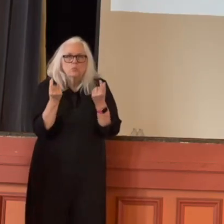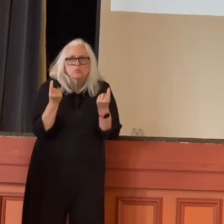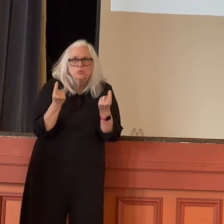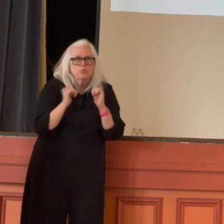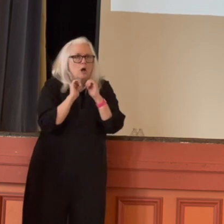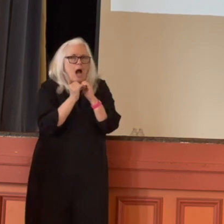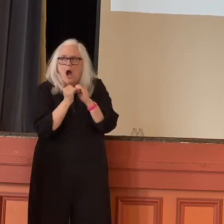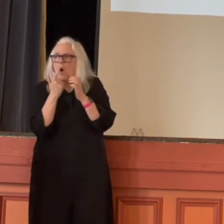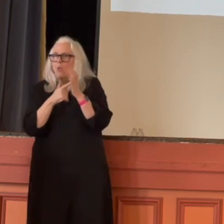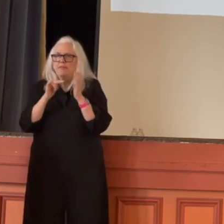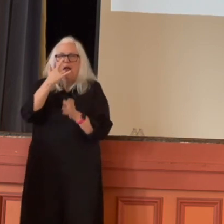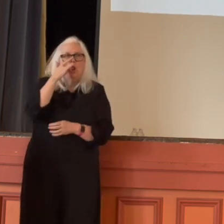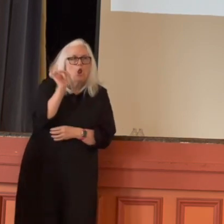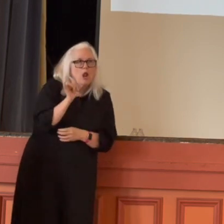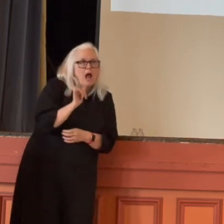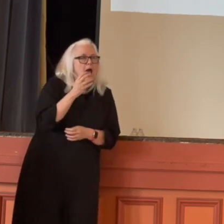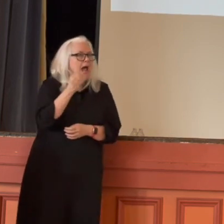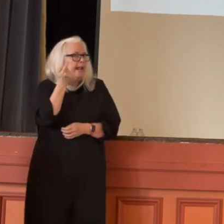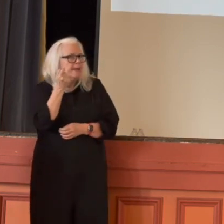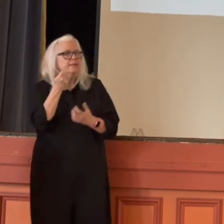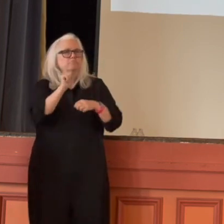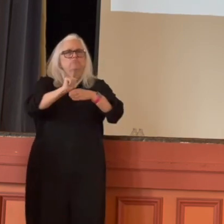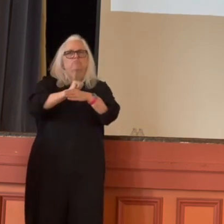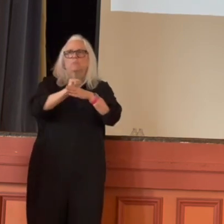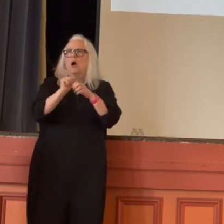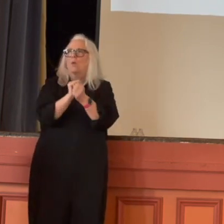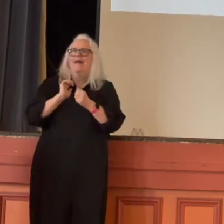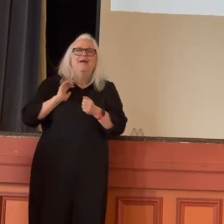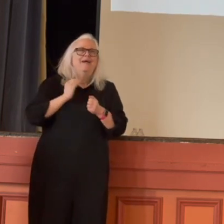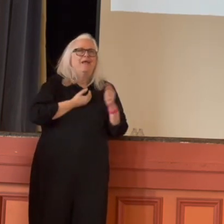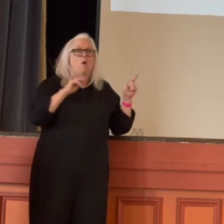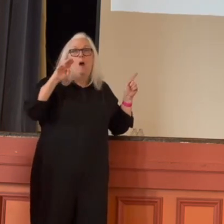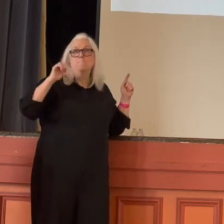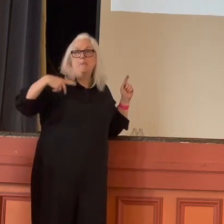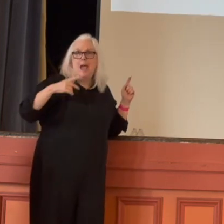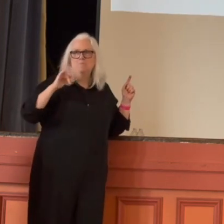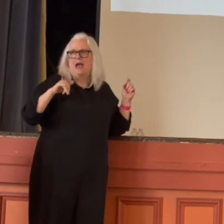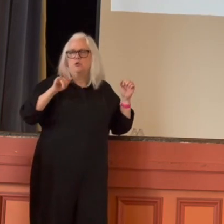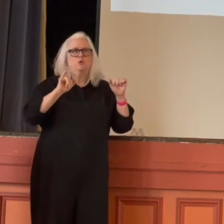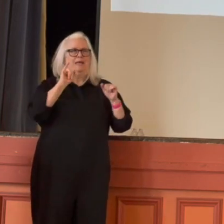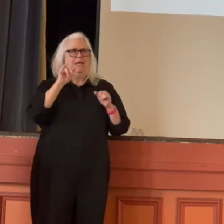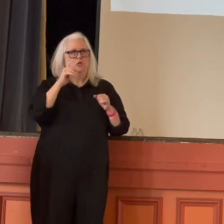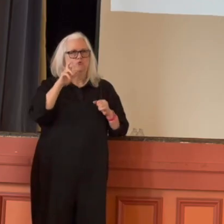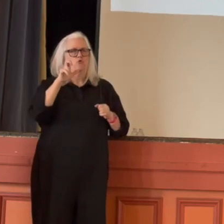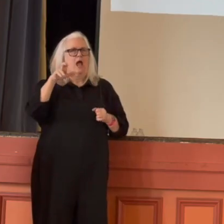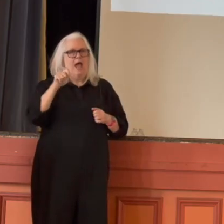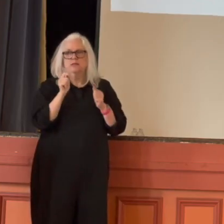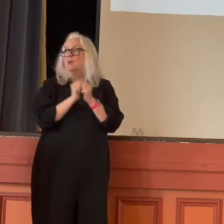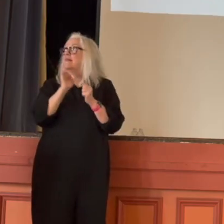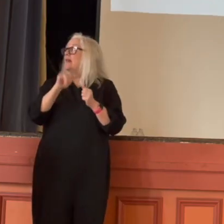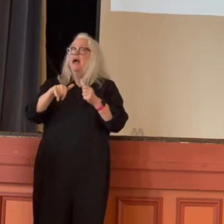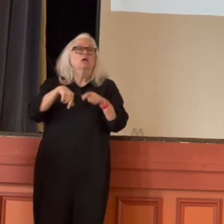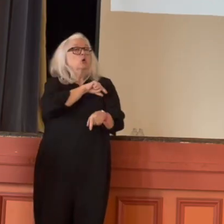and we'll do a little exercise with our interactive map. For those of you who have been wondering, Queen City